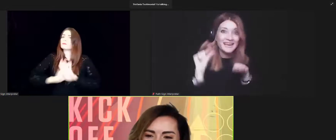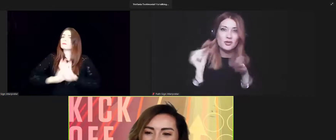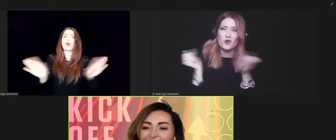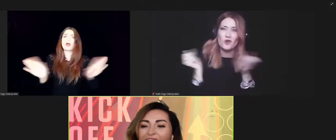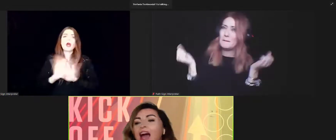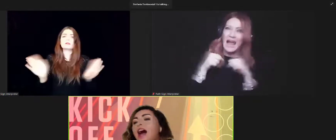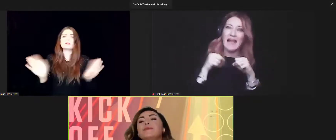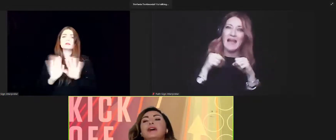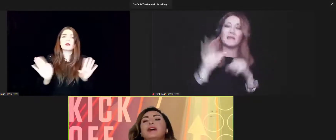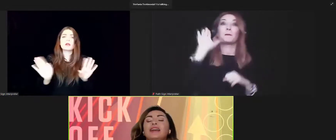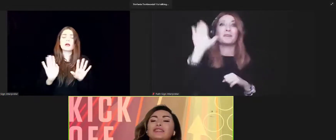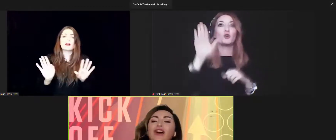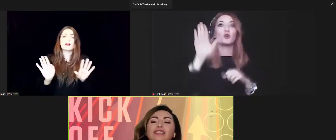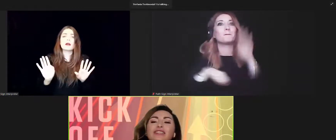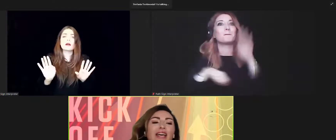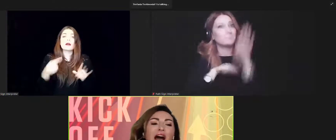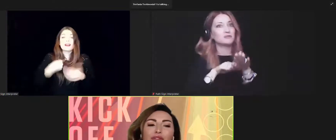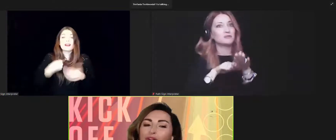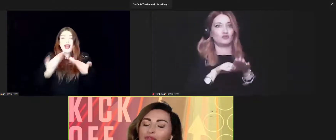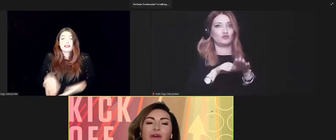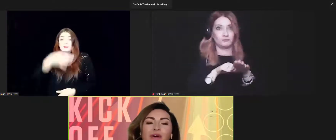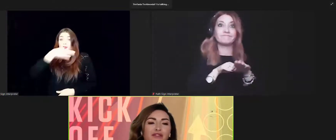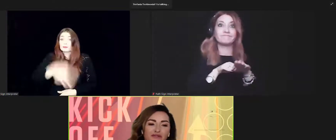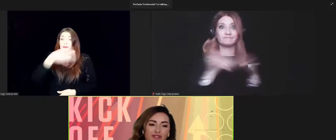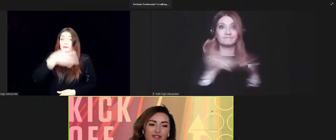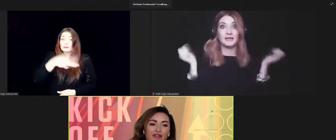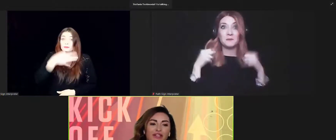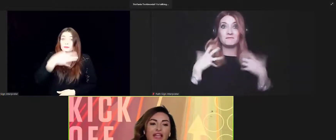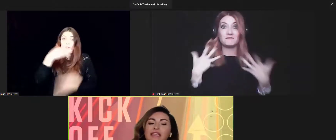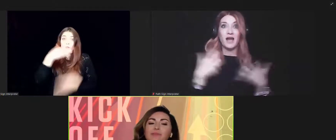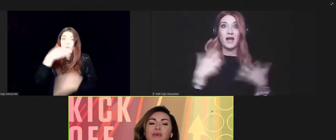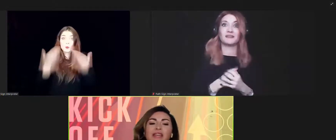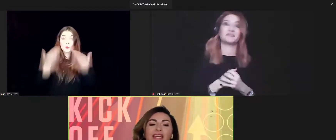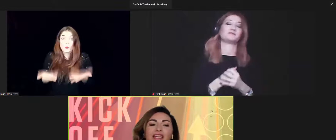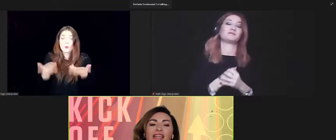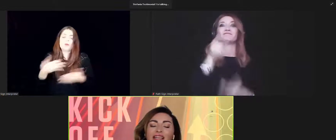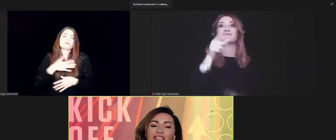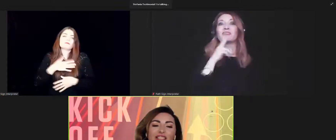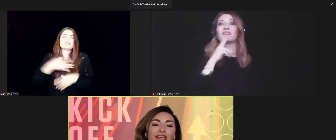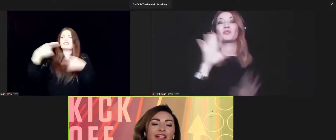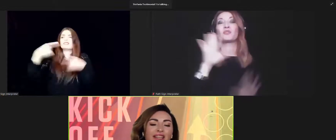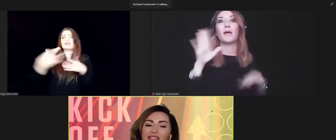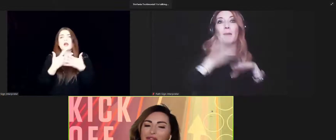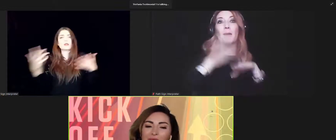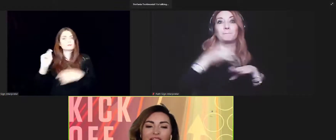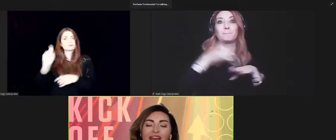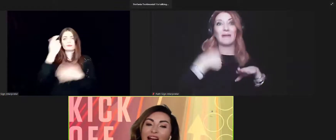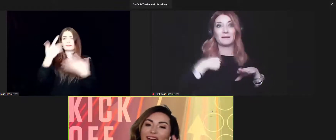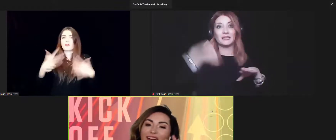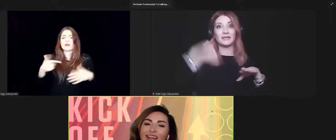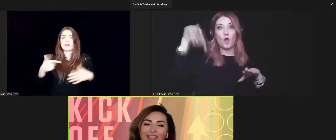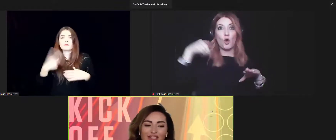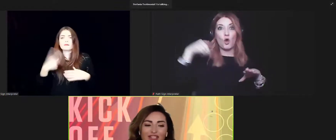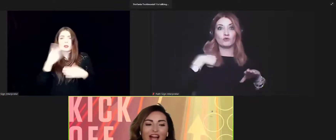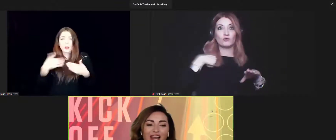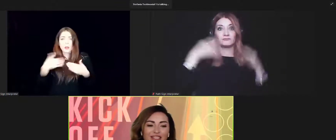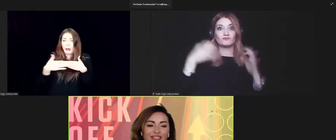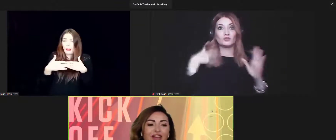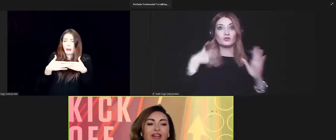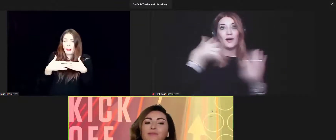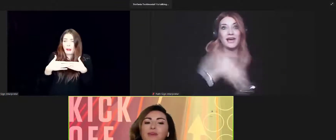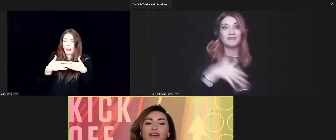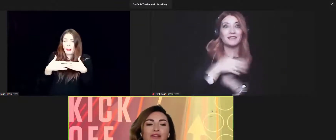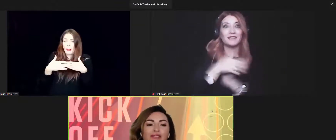challenge. I'm totally out of my comfort zone. Speaking English is to me a great